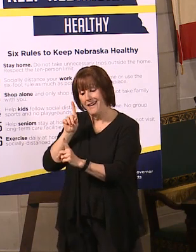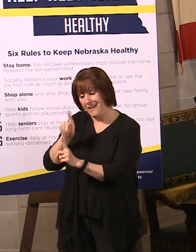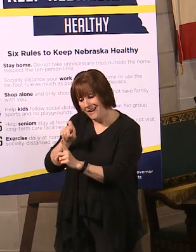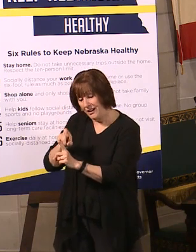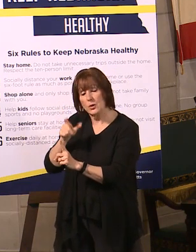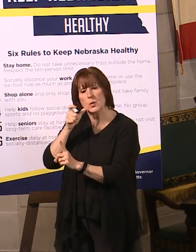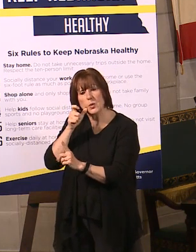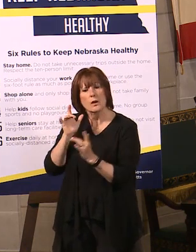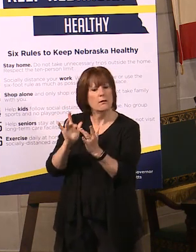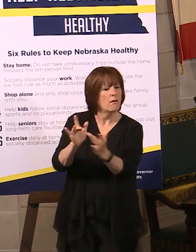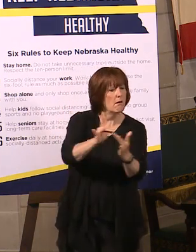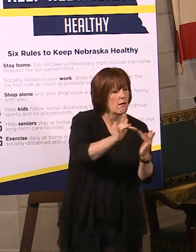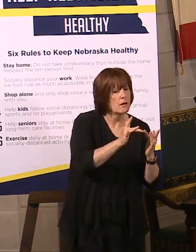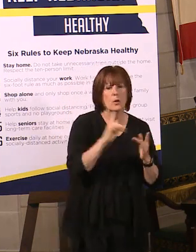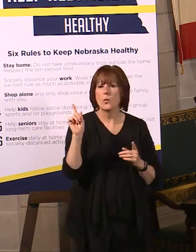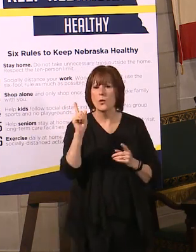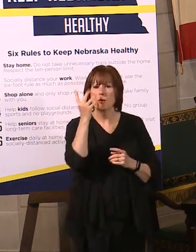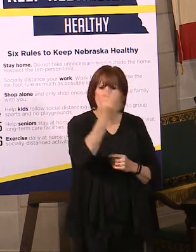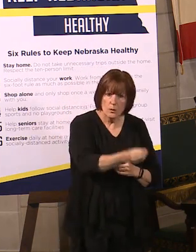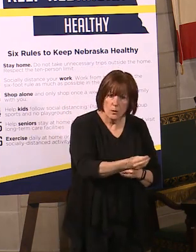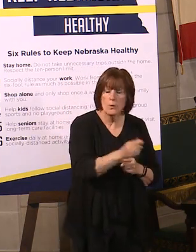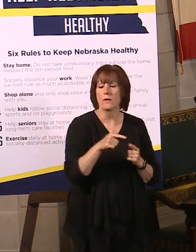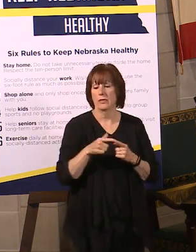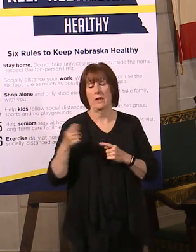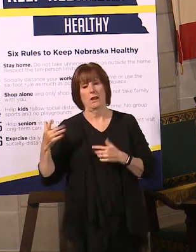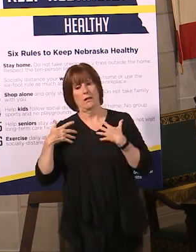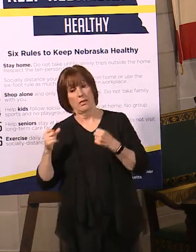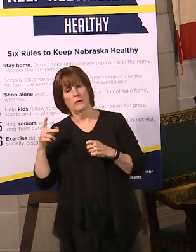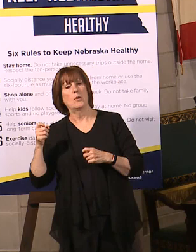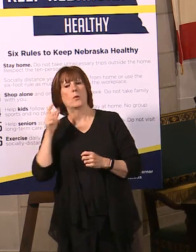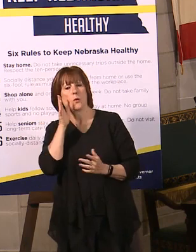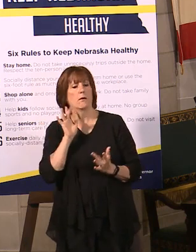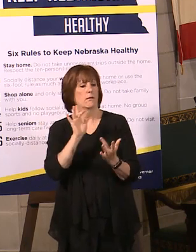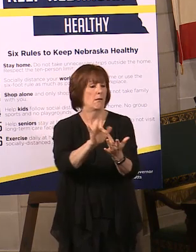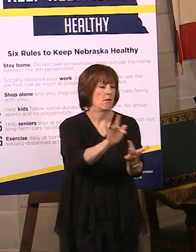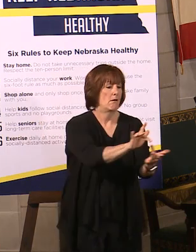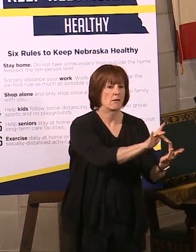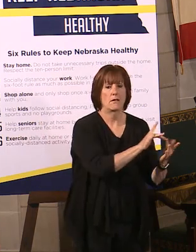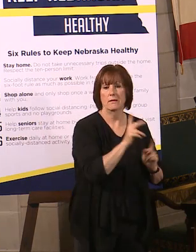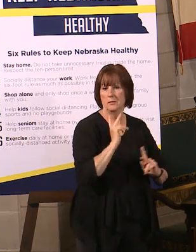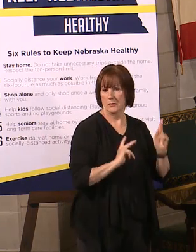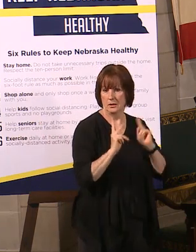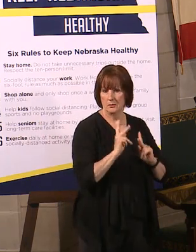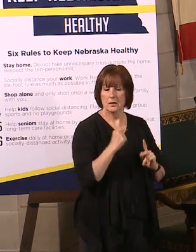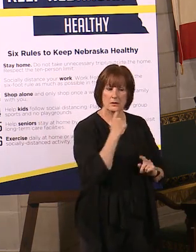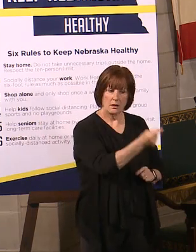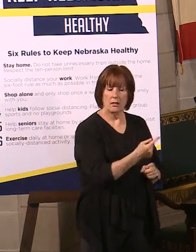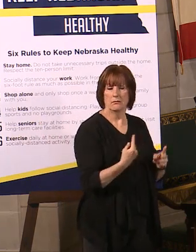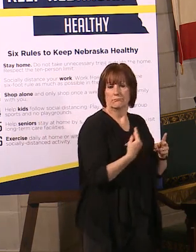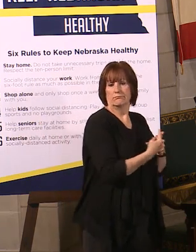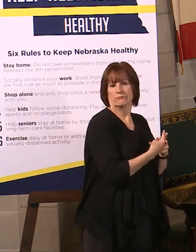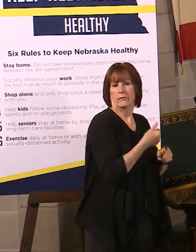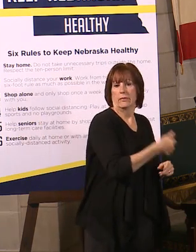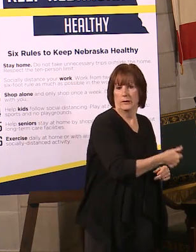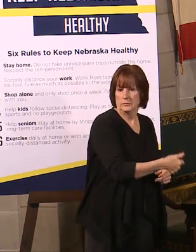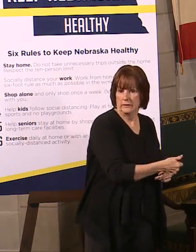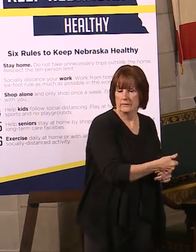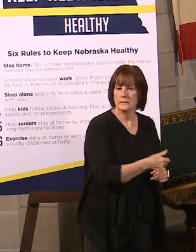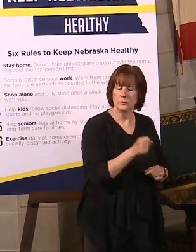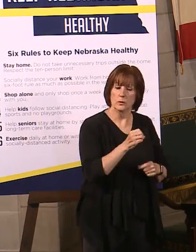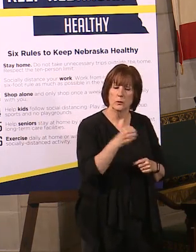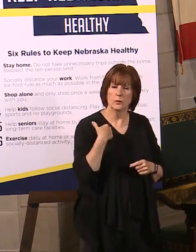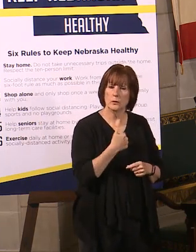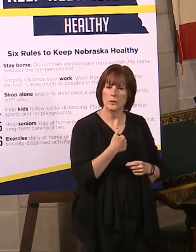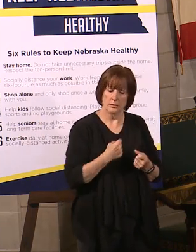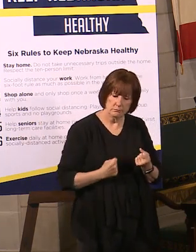have been exposed. And that's why we're standing up these contact tracing teams I just talked about, to be able to really supplement the work that the public